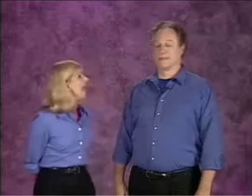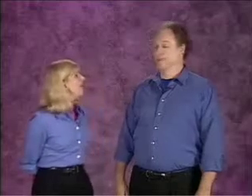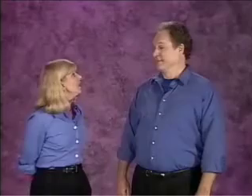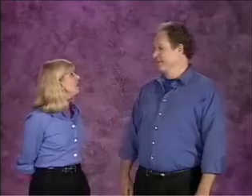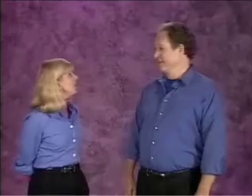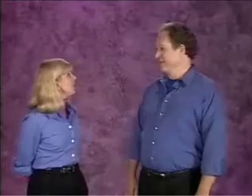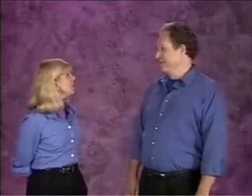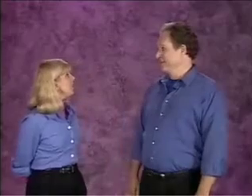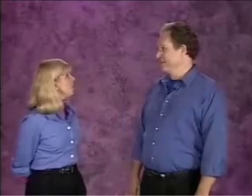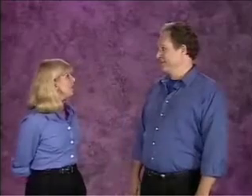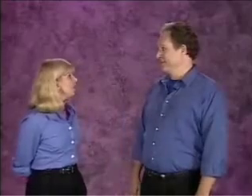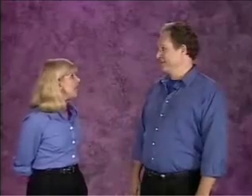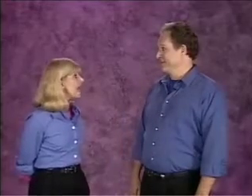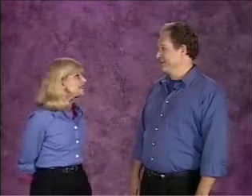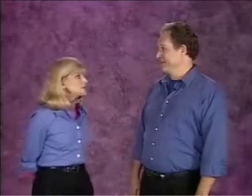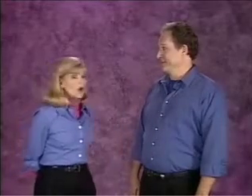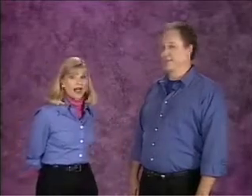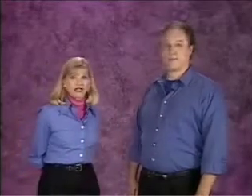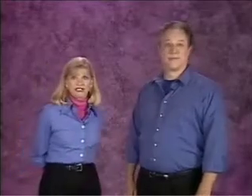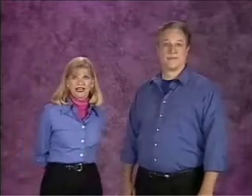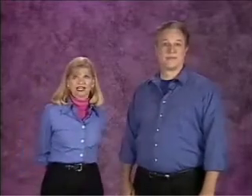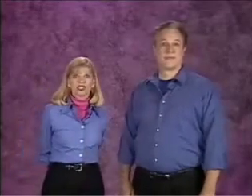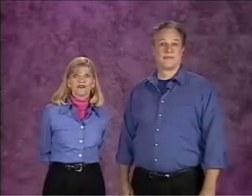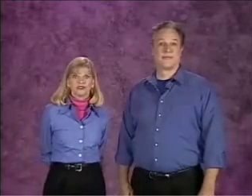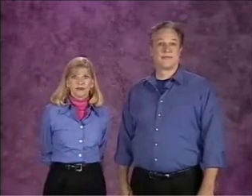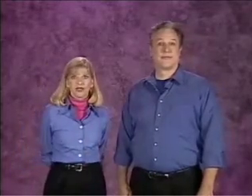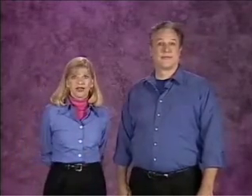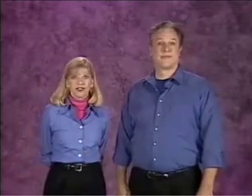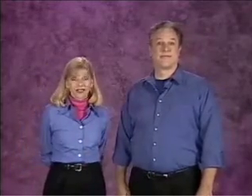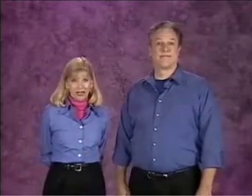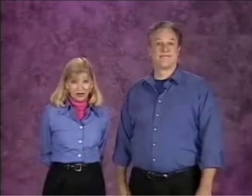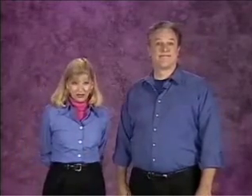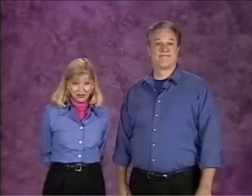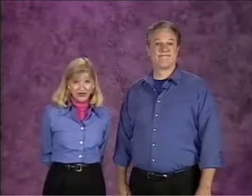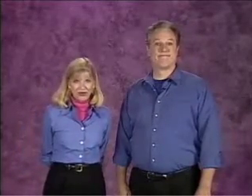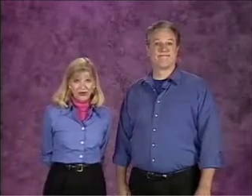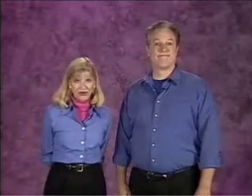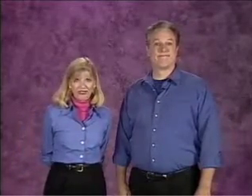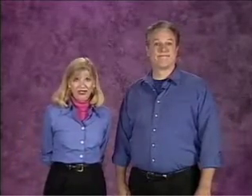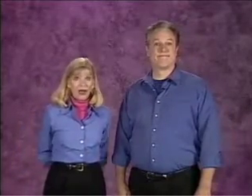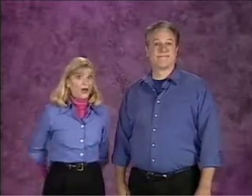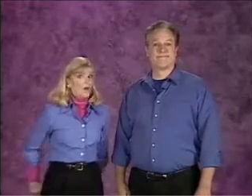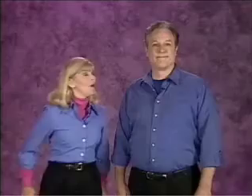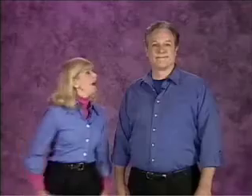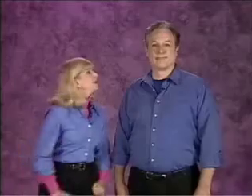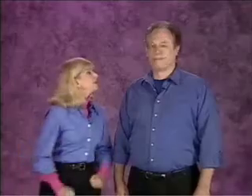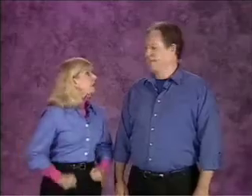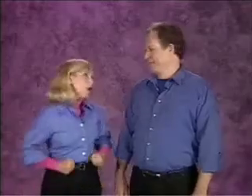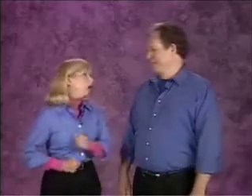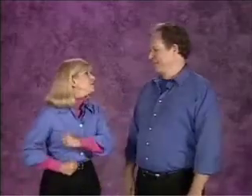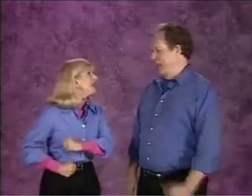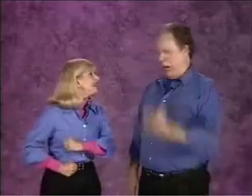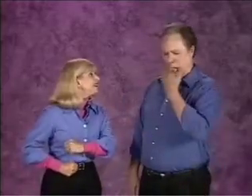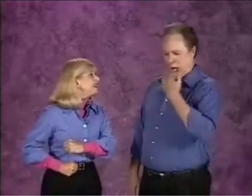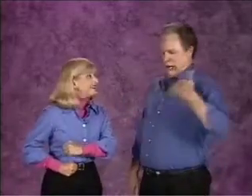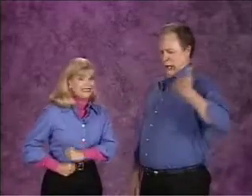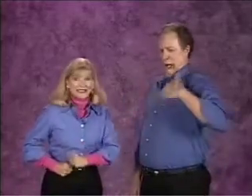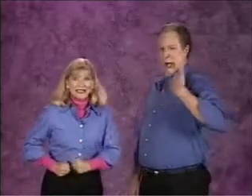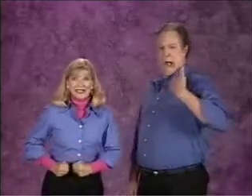Wow! Here we are at the last practice section of this beginning sign language video course. Well, we made it!